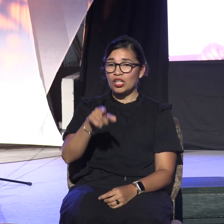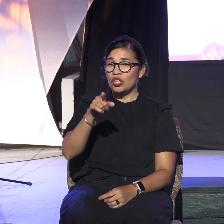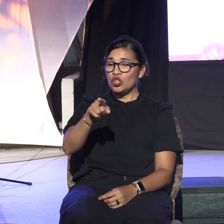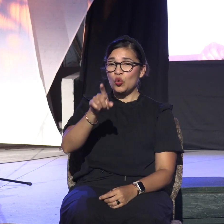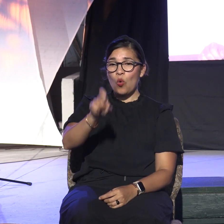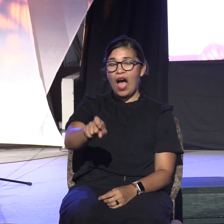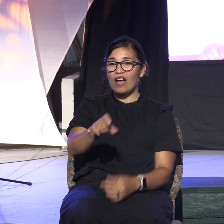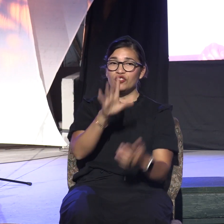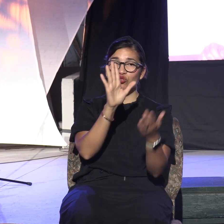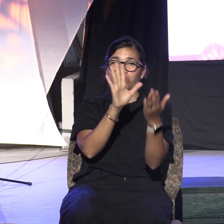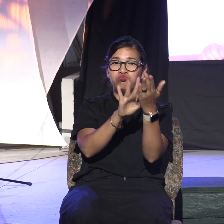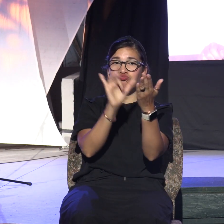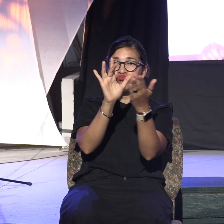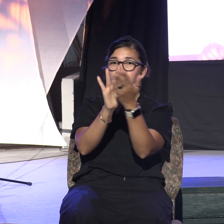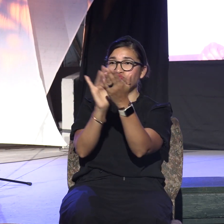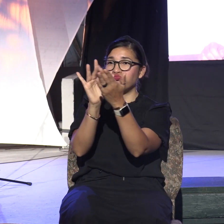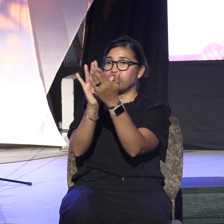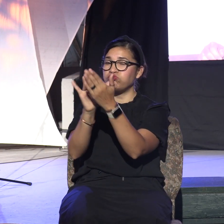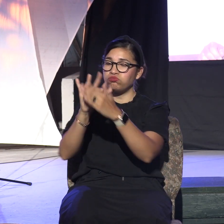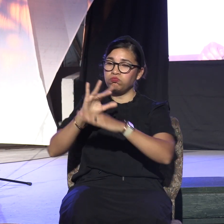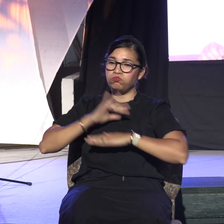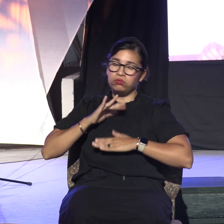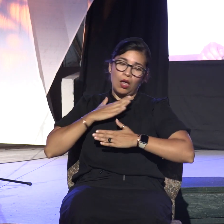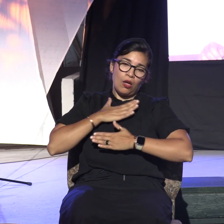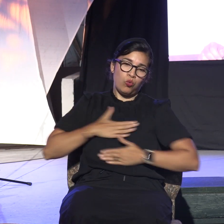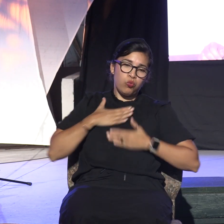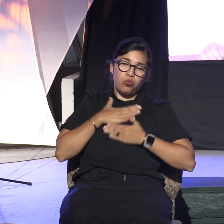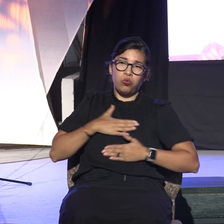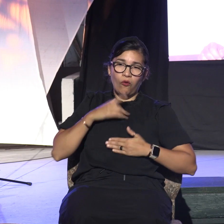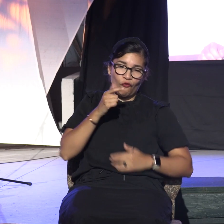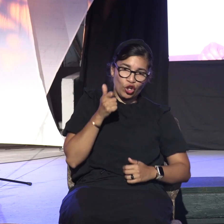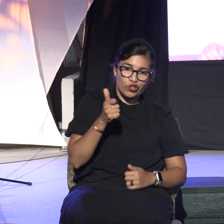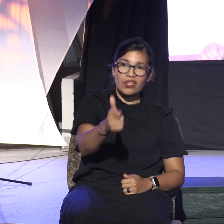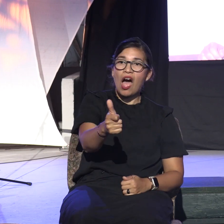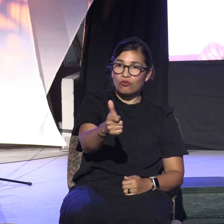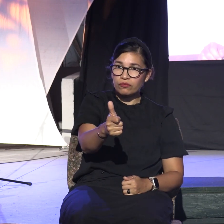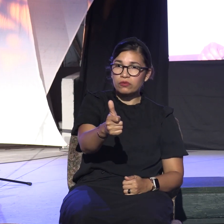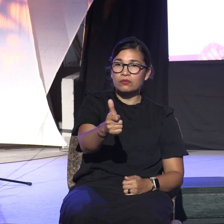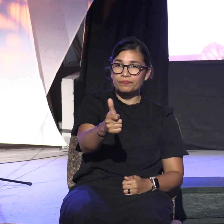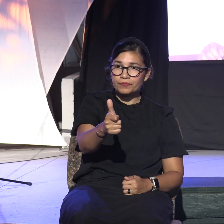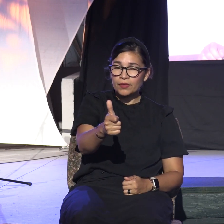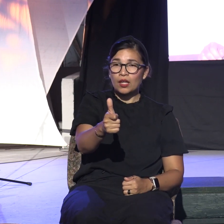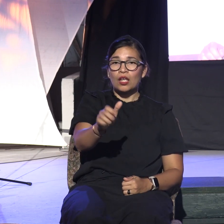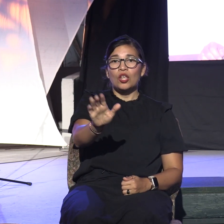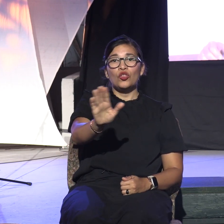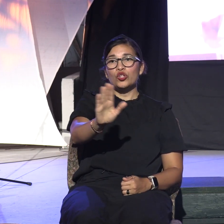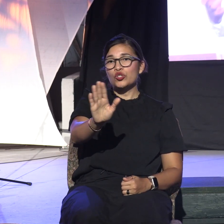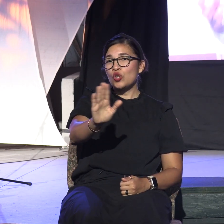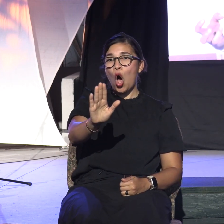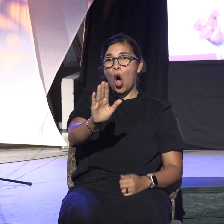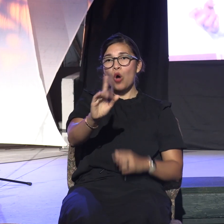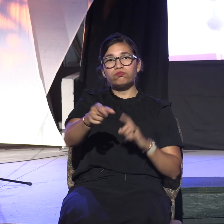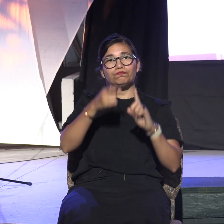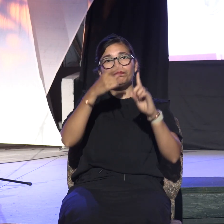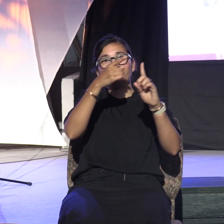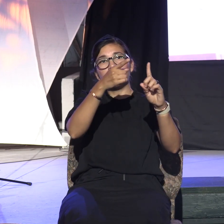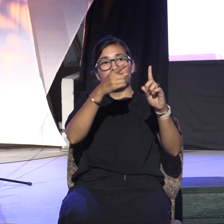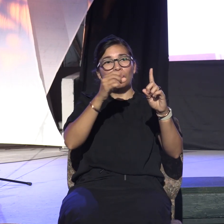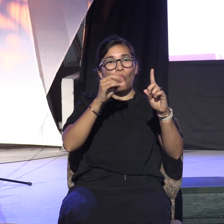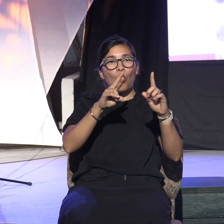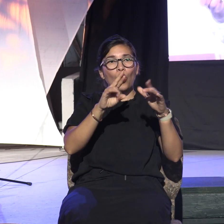of context or community or higher purpose. It's hardly surprising, then, that